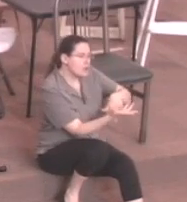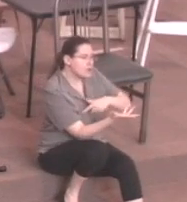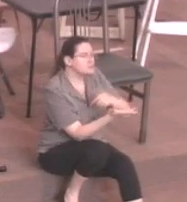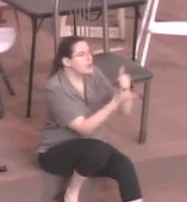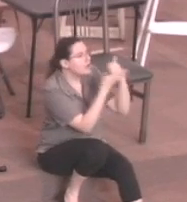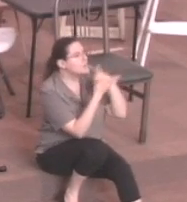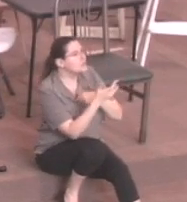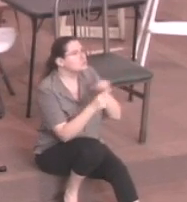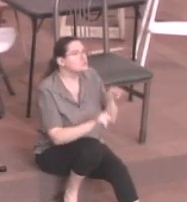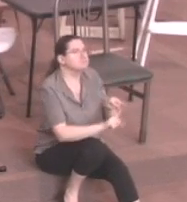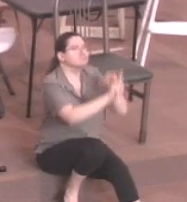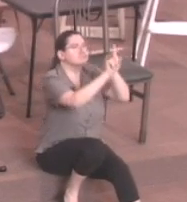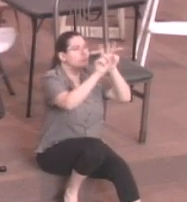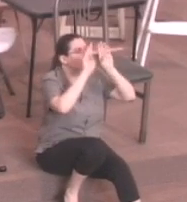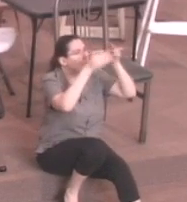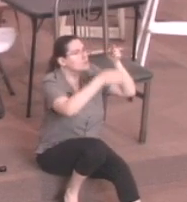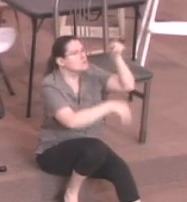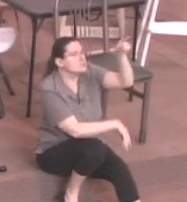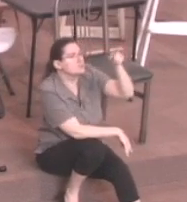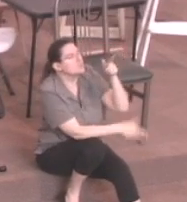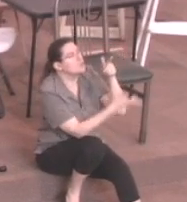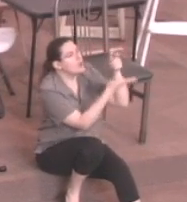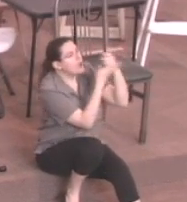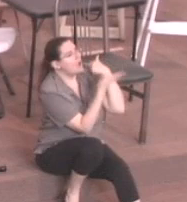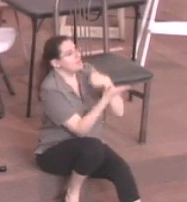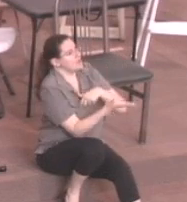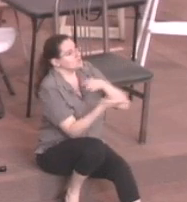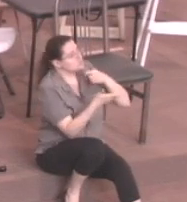eyes focused upon you. Help us tell